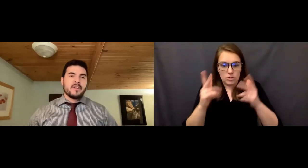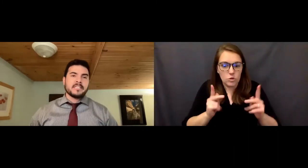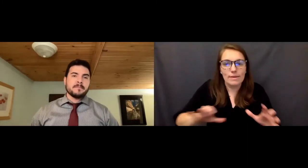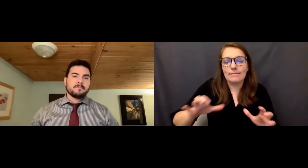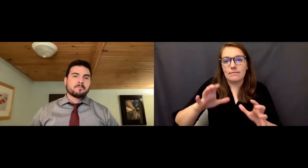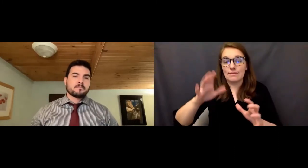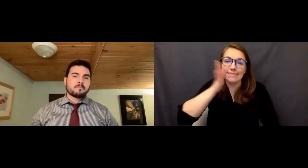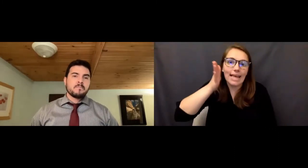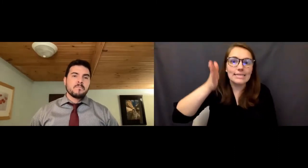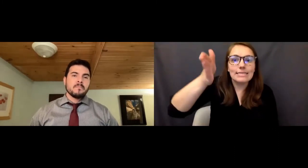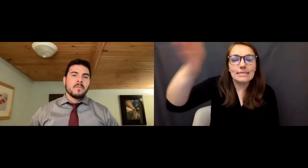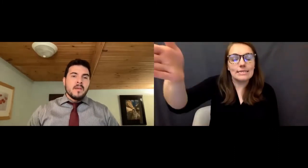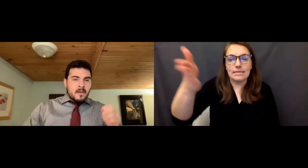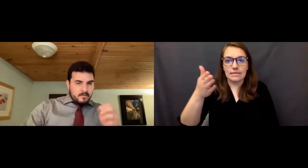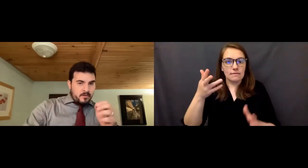act of creation.